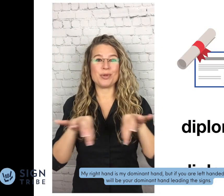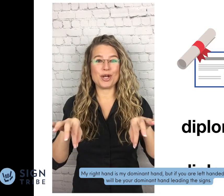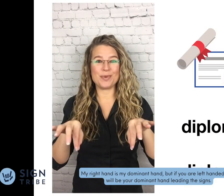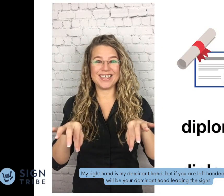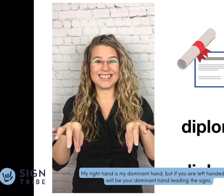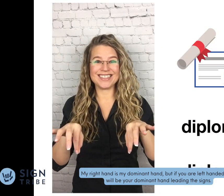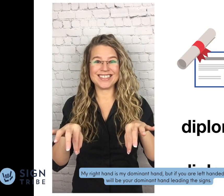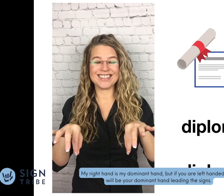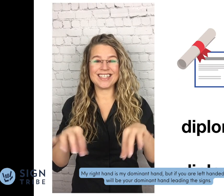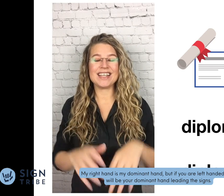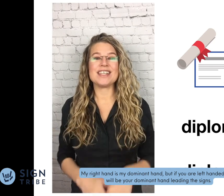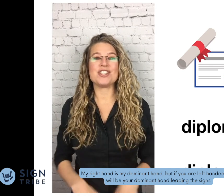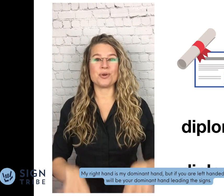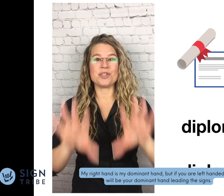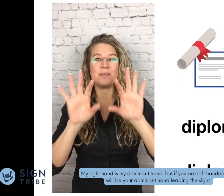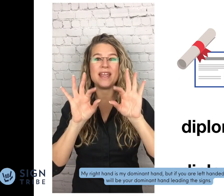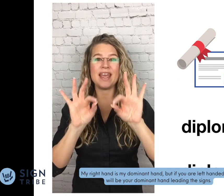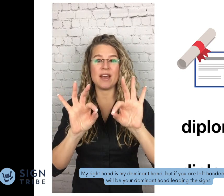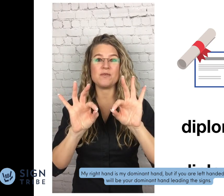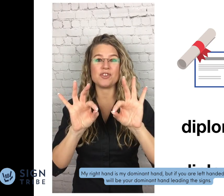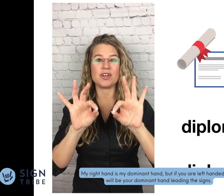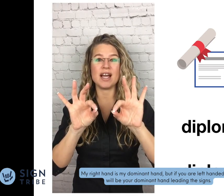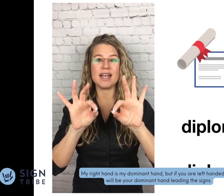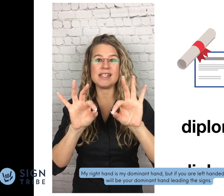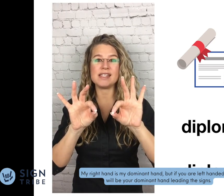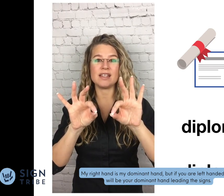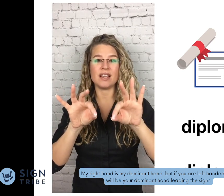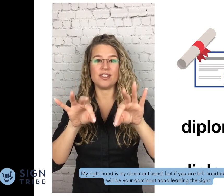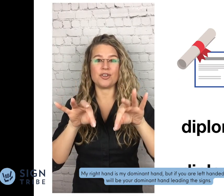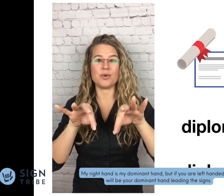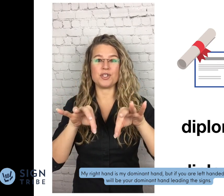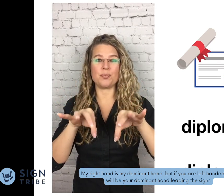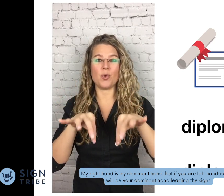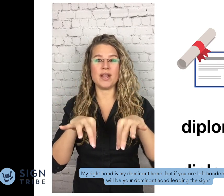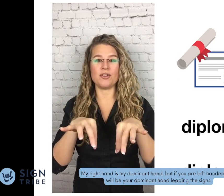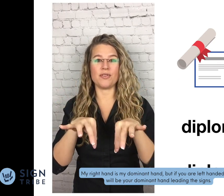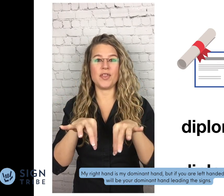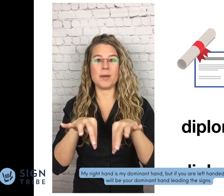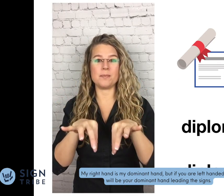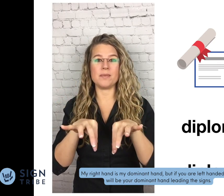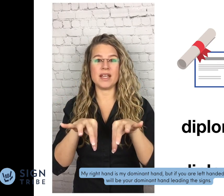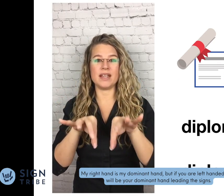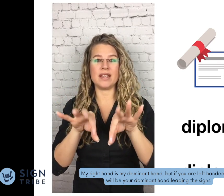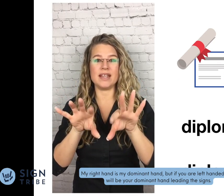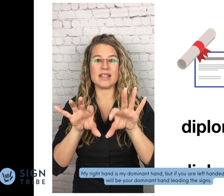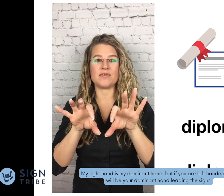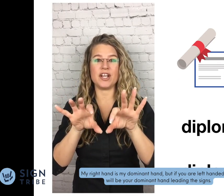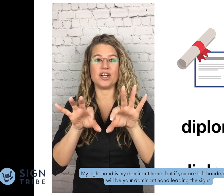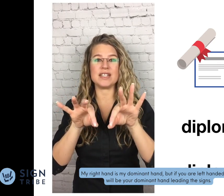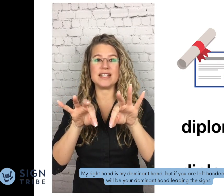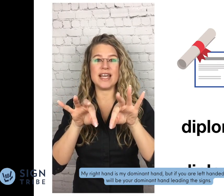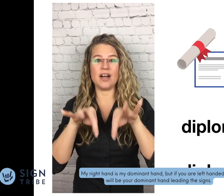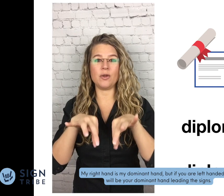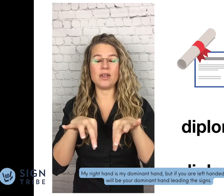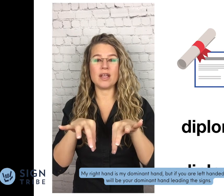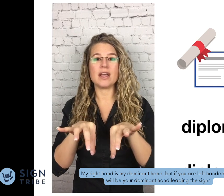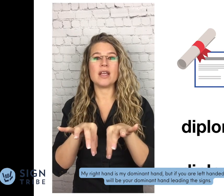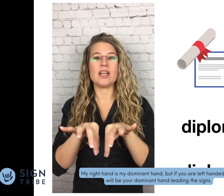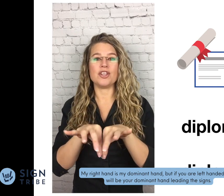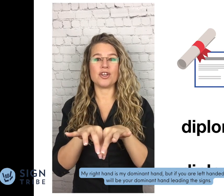Diploma. So you're going to make F's or 9s, and you're going to point your thumb and index finger down. You're going to